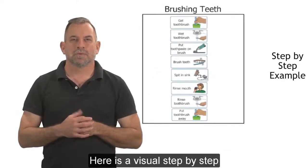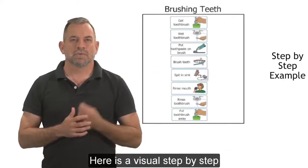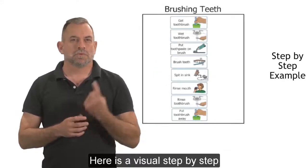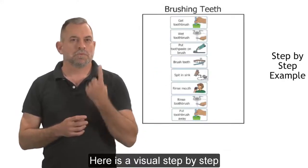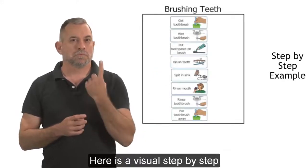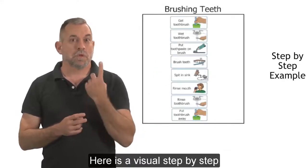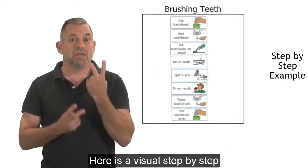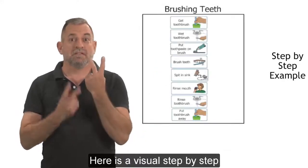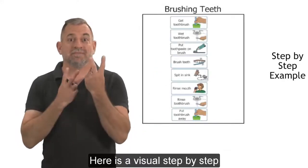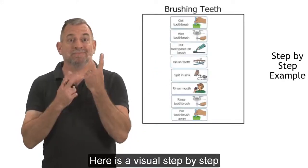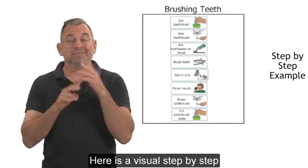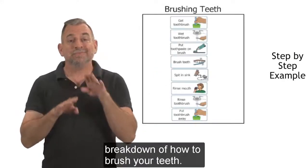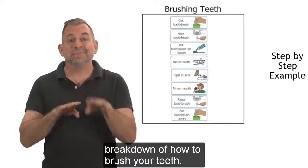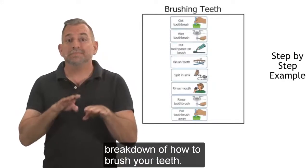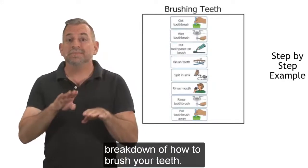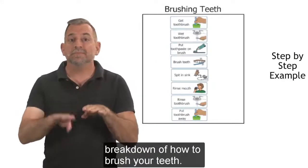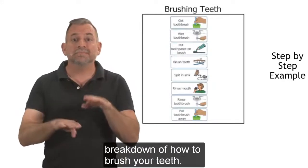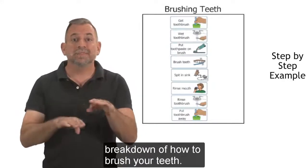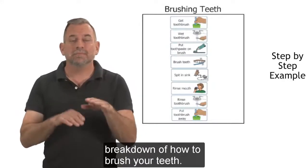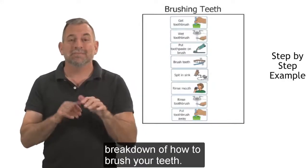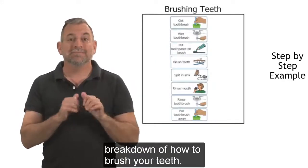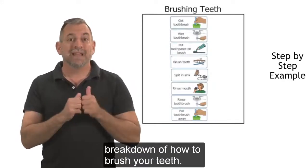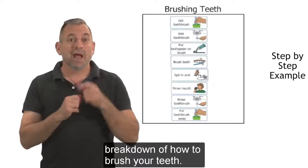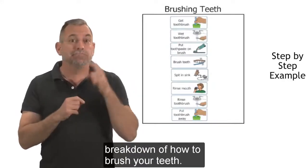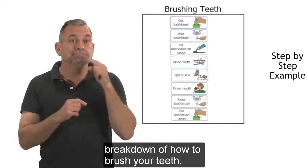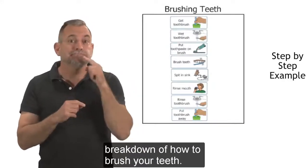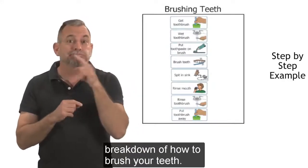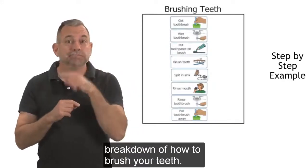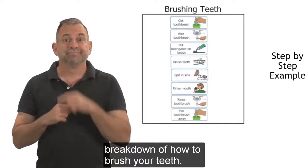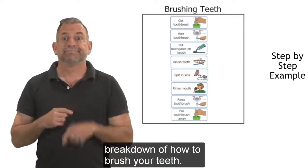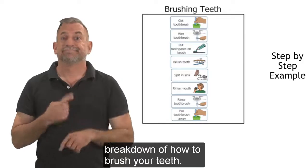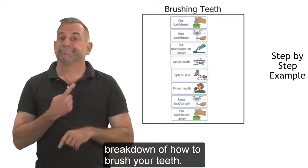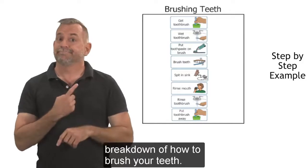Here is a visual step-by-step breakdown of how to brush your teeth.